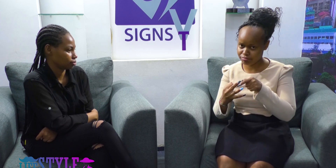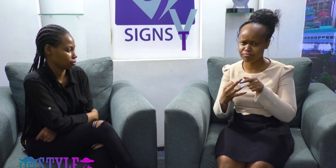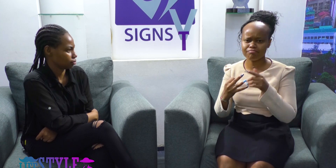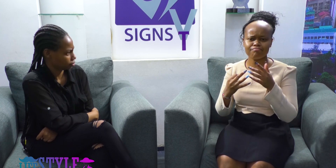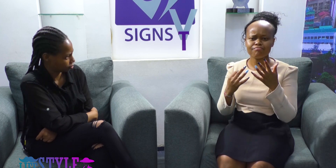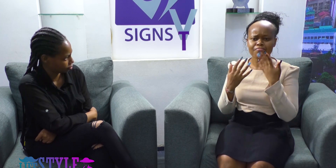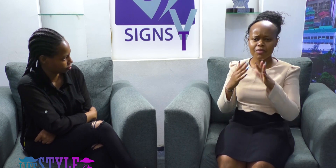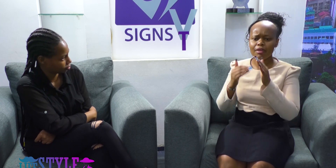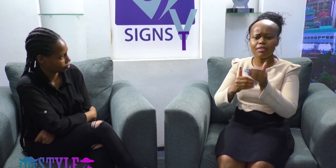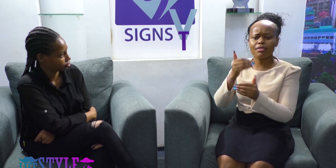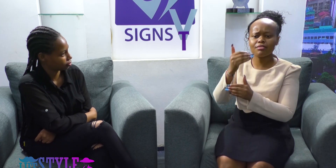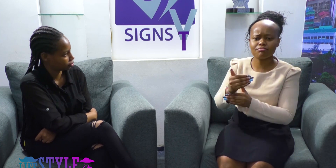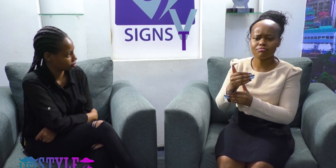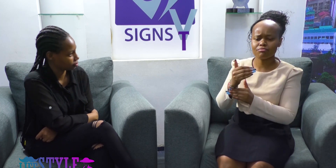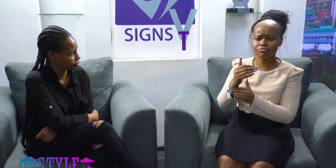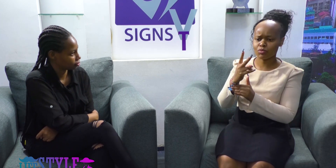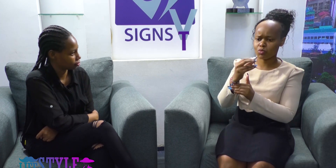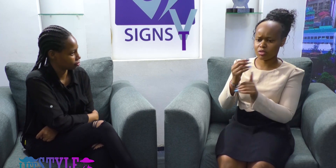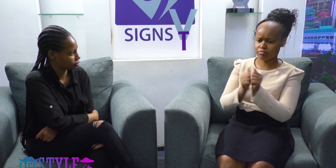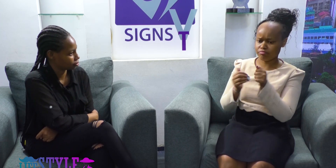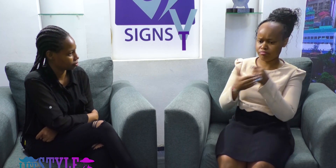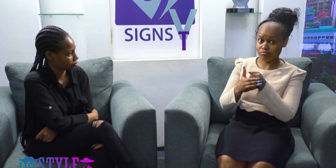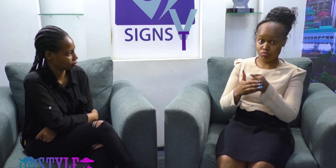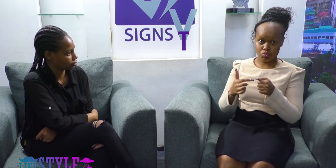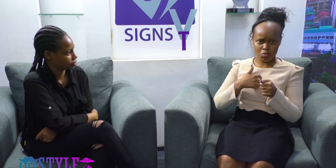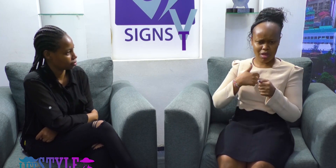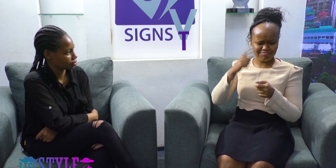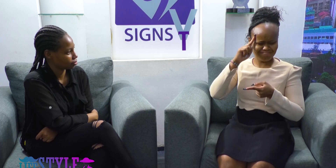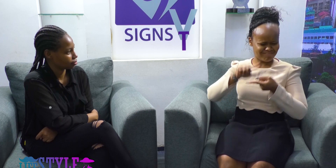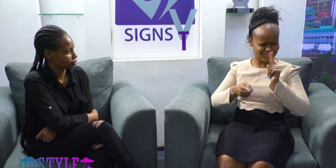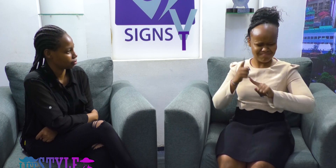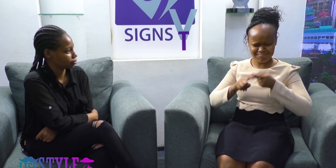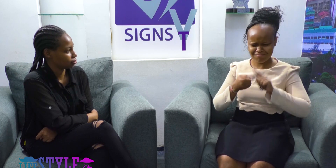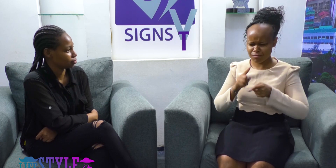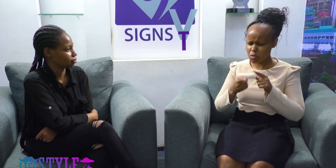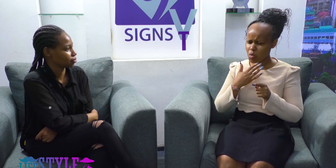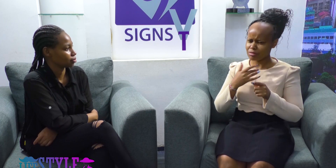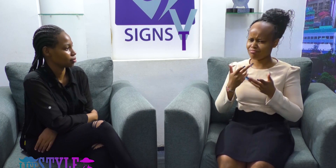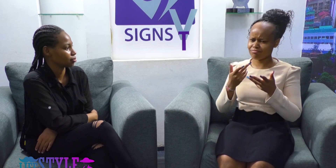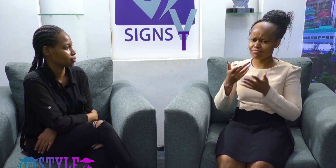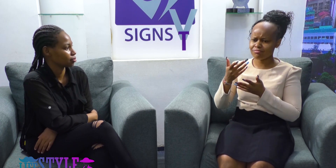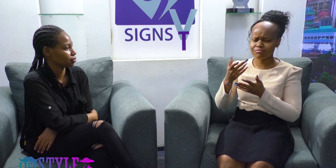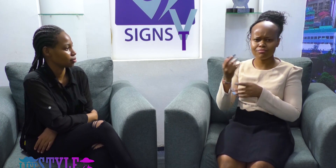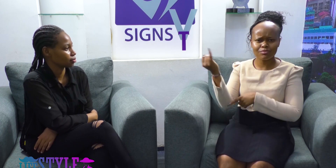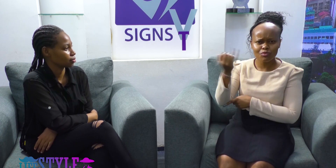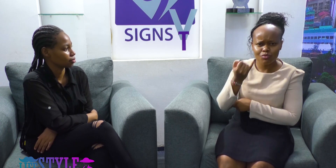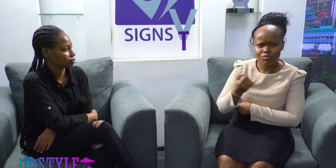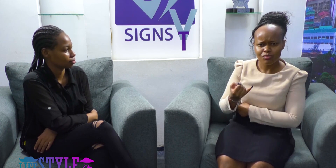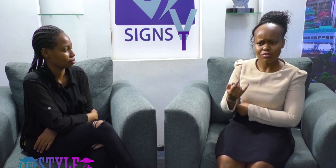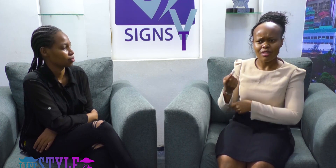Form 4, that is in 2018. Then in 2019, I was figuring out what to do